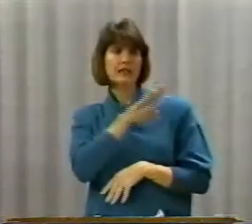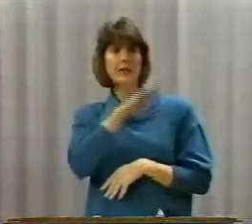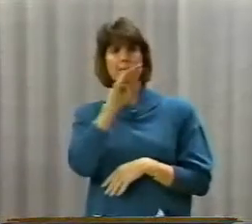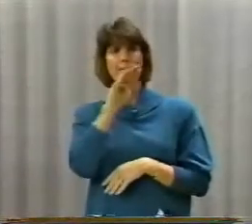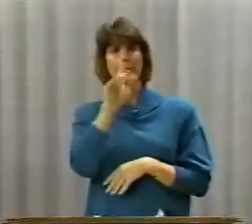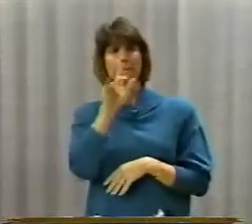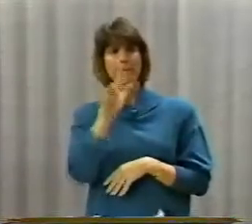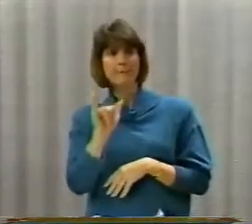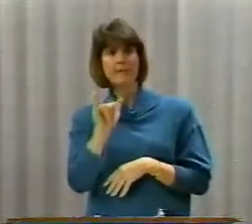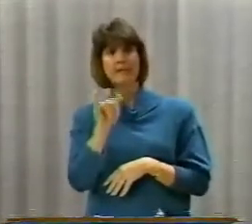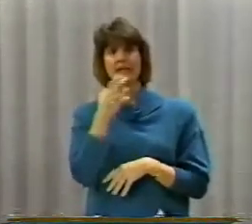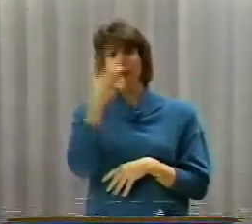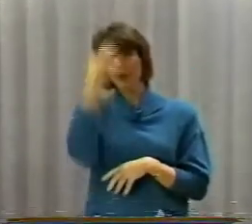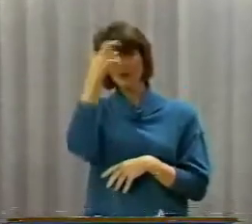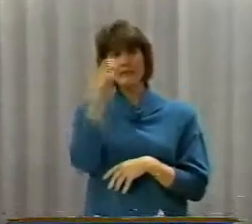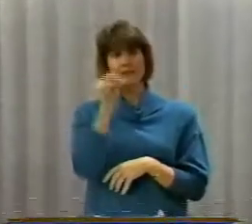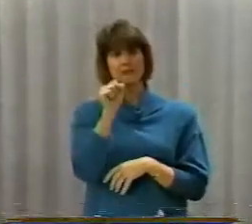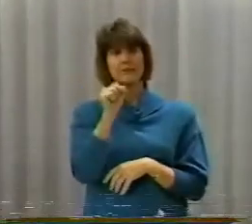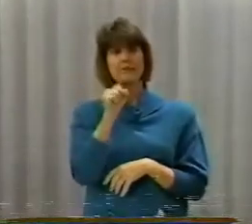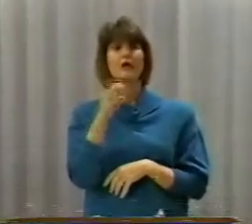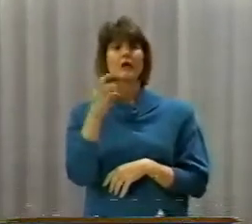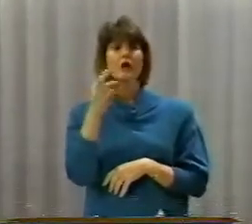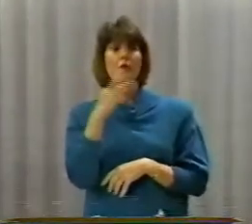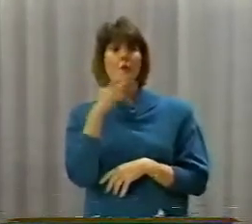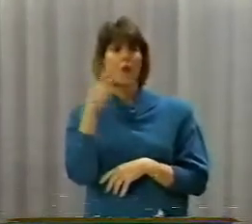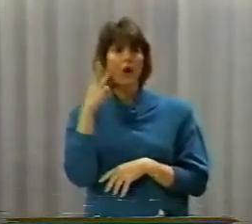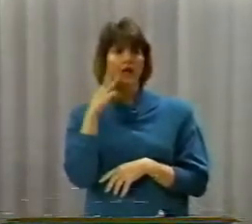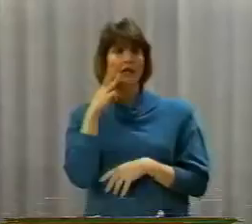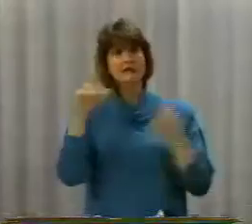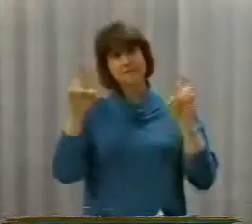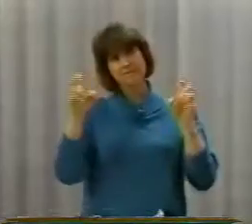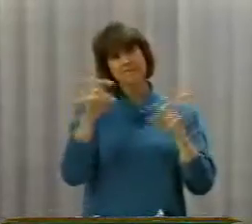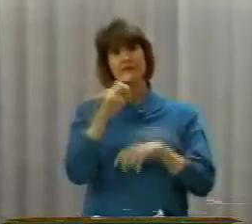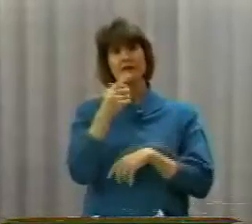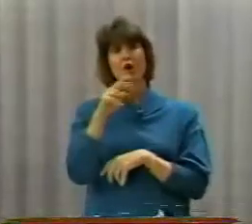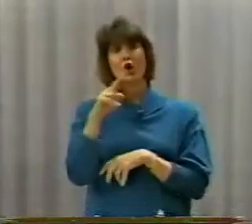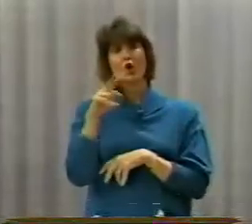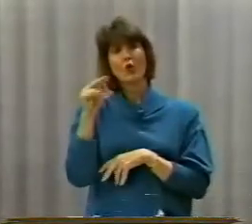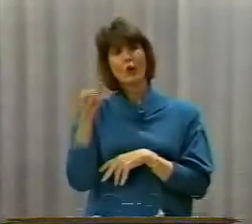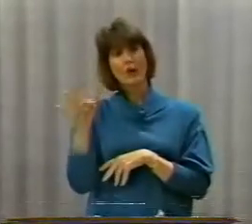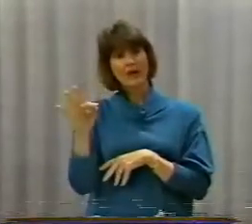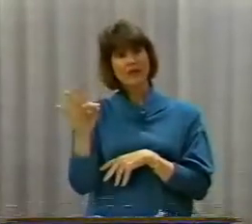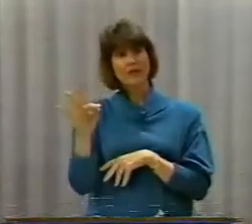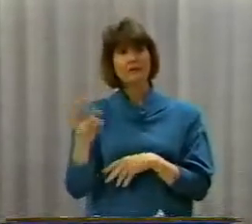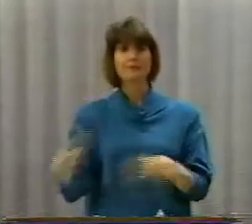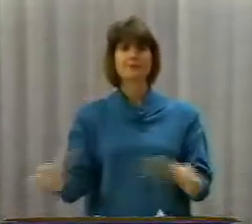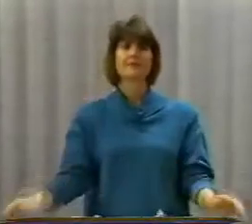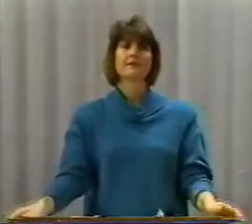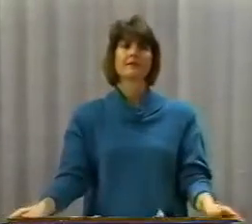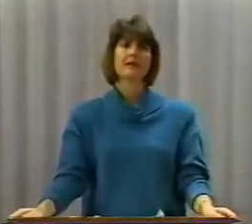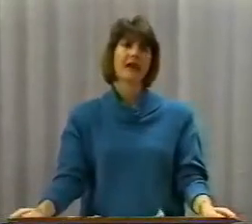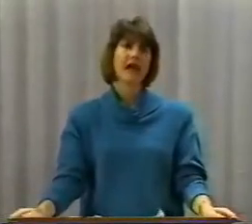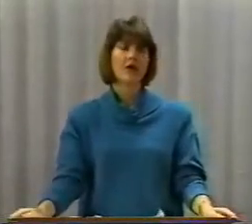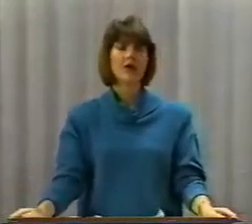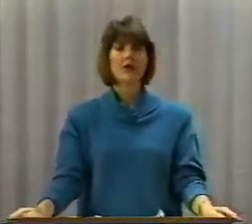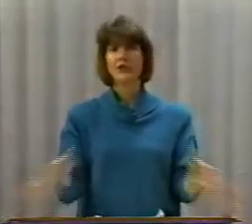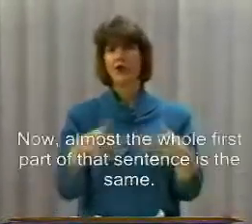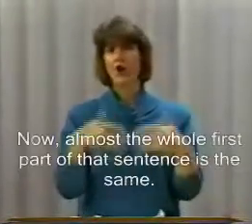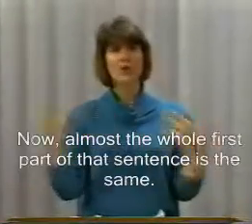3 billy goats was Gruff. Now,